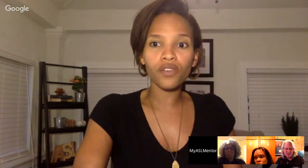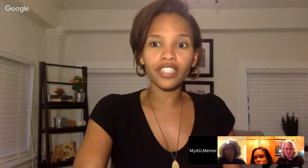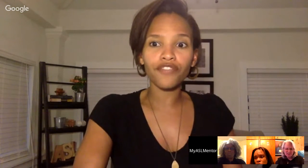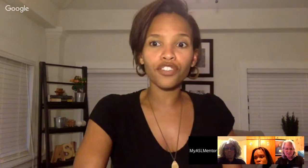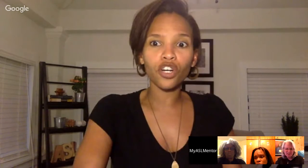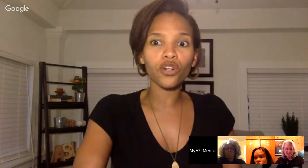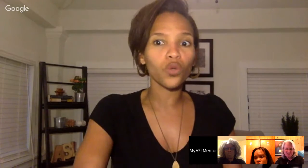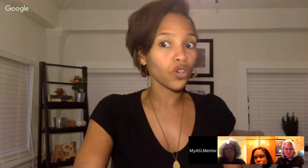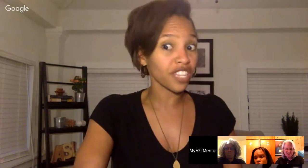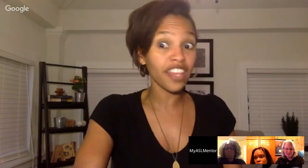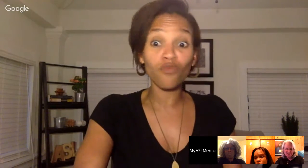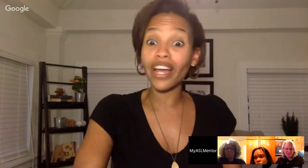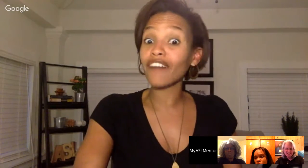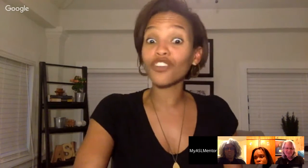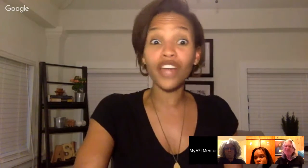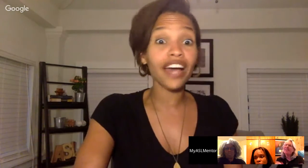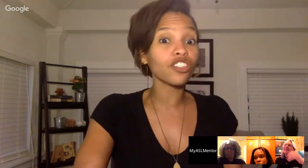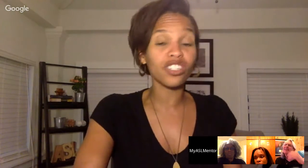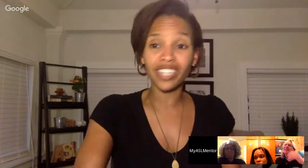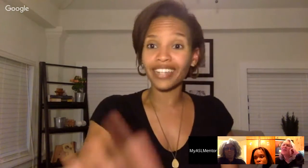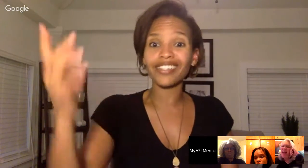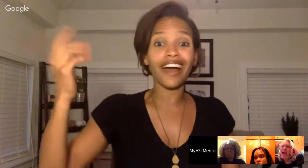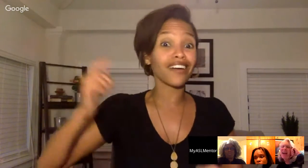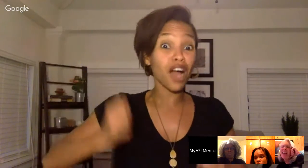34-hour deathhood course. And then right after that, she signs that.